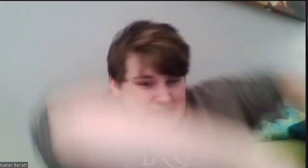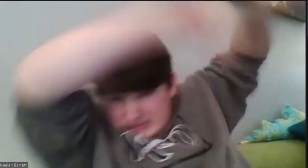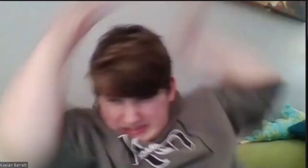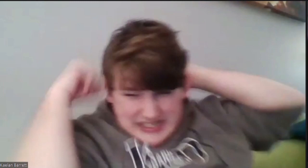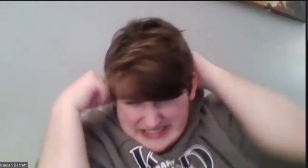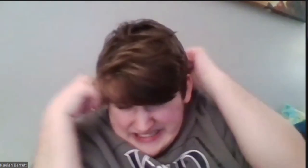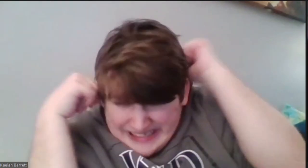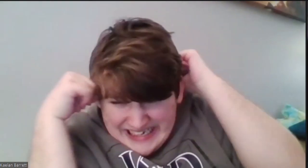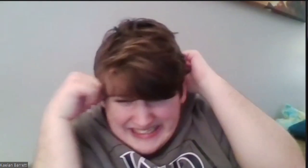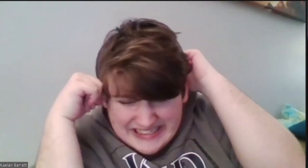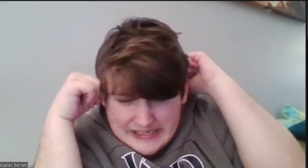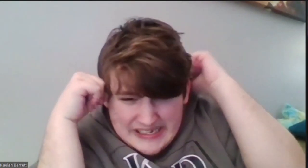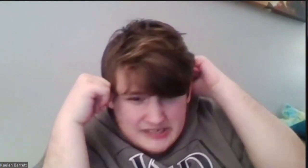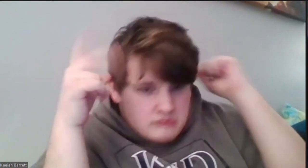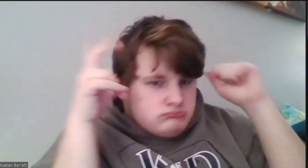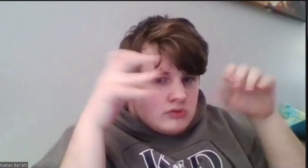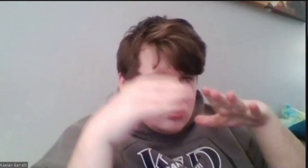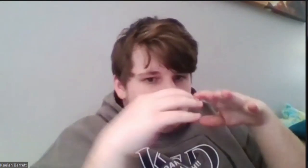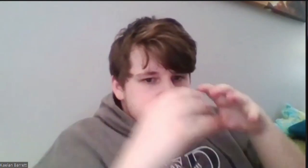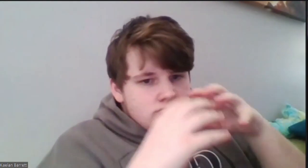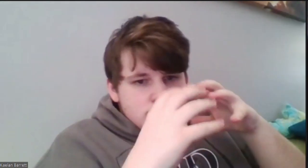anything that he can. Scrooge is hiding under the covers.